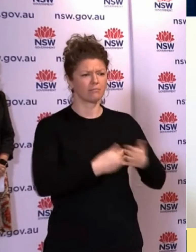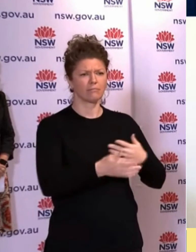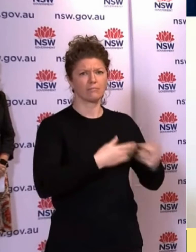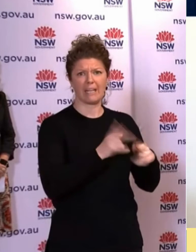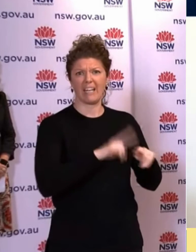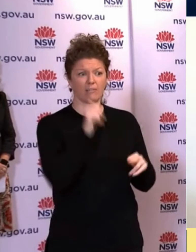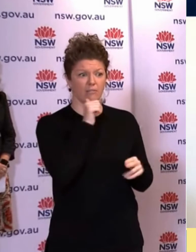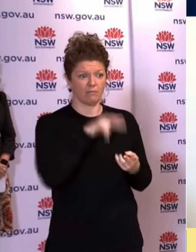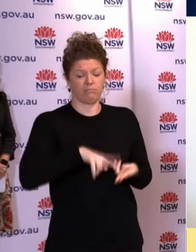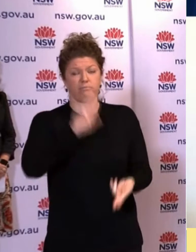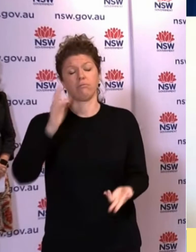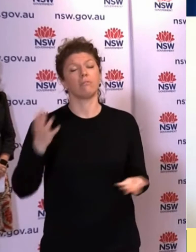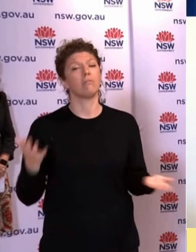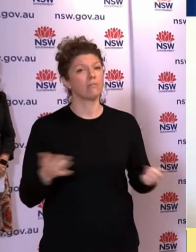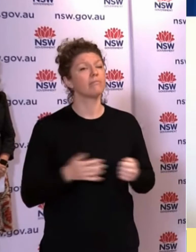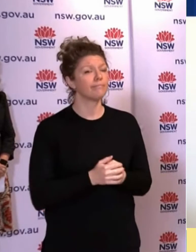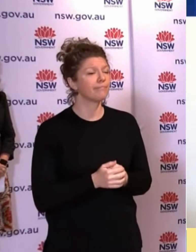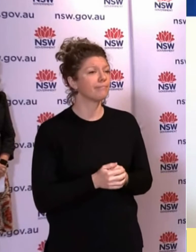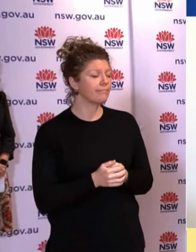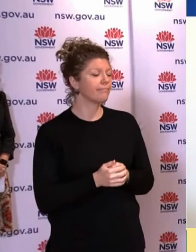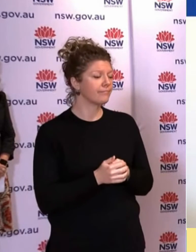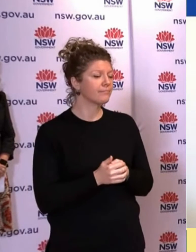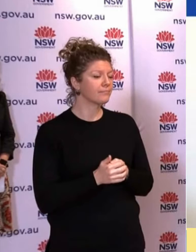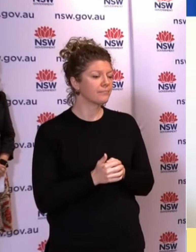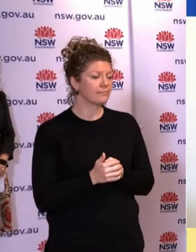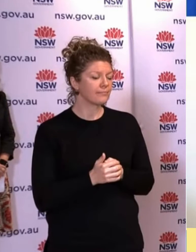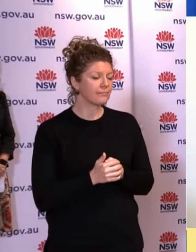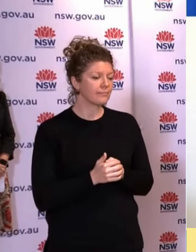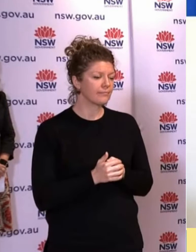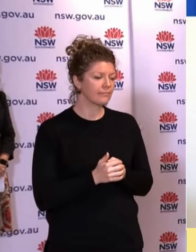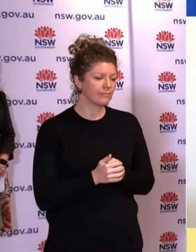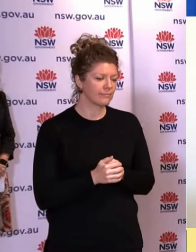forward. Can I also just say this, that I think that